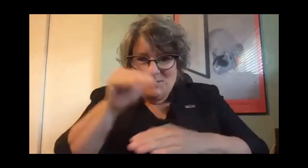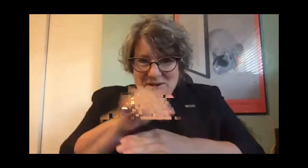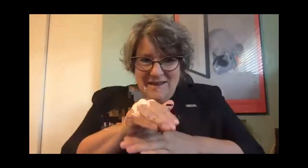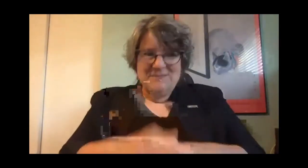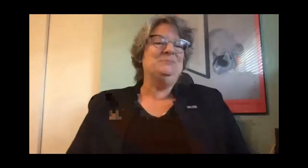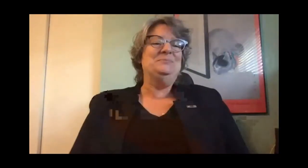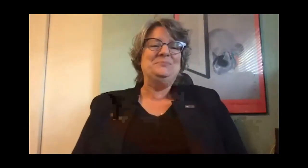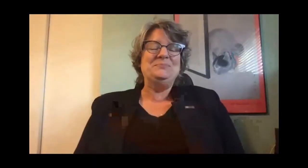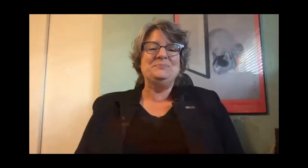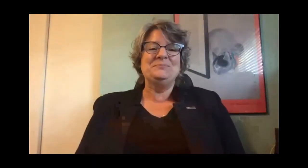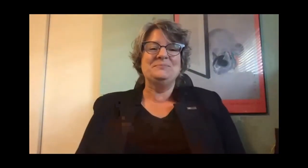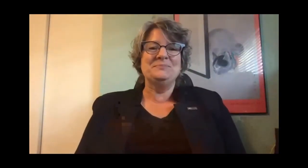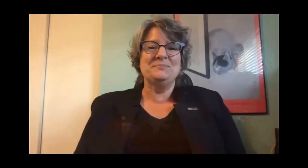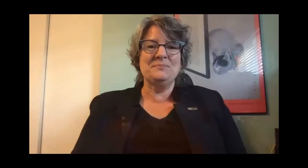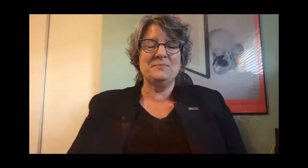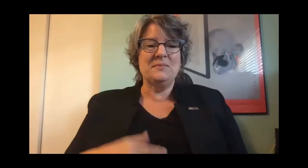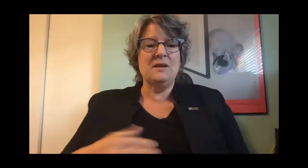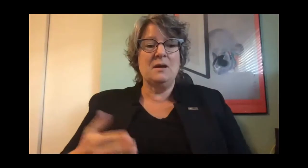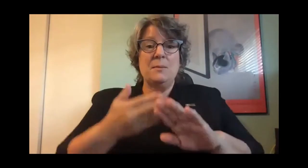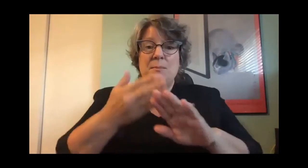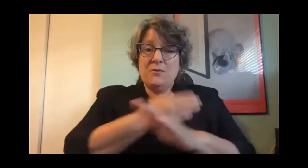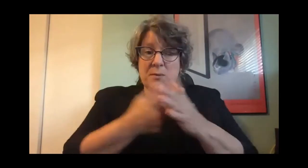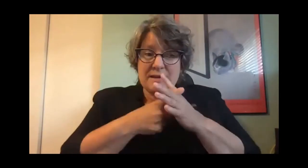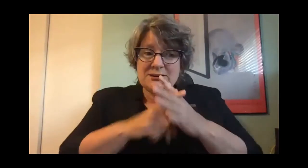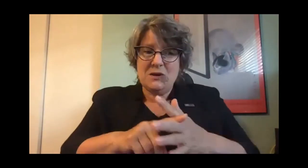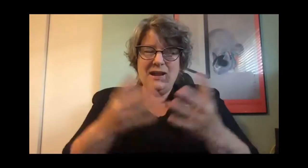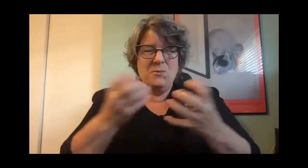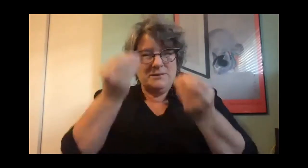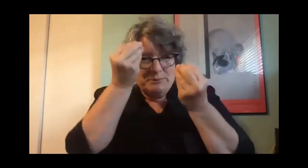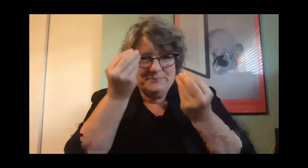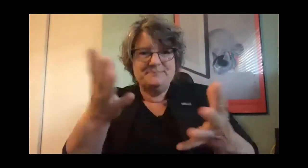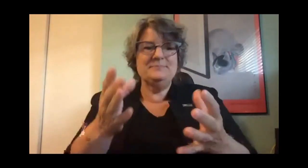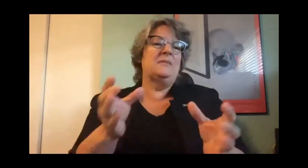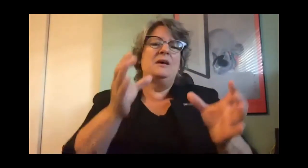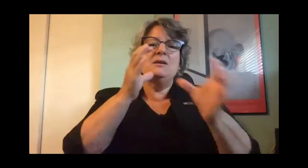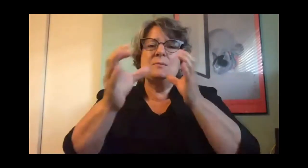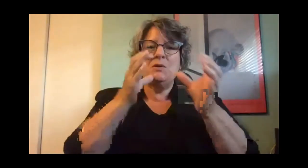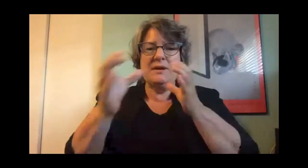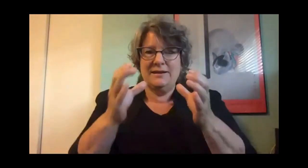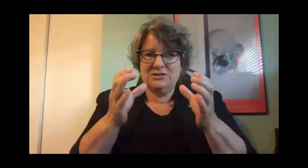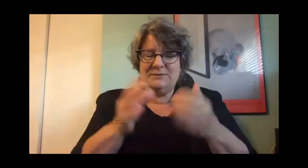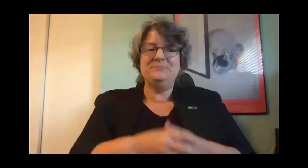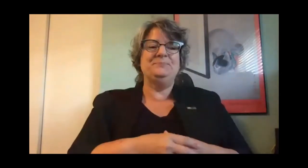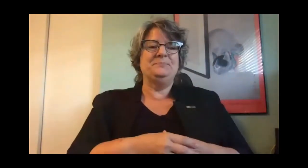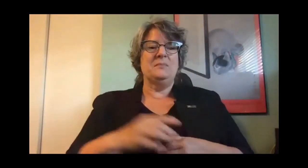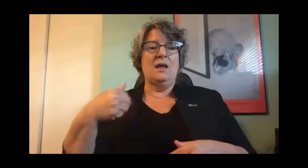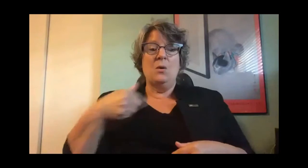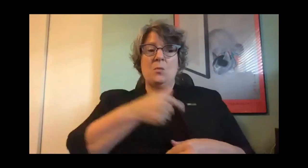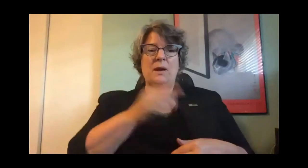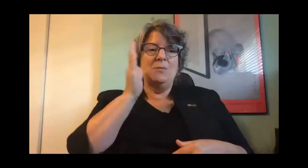Welcome. We're very thankful that you could be here with us tonight. Before we start, I wanted to let you know and have a conversation